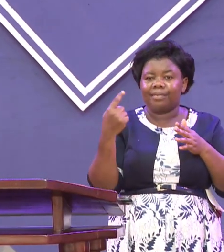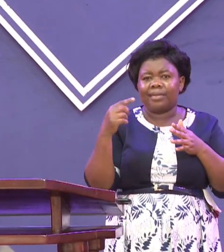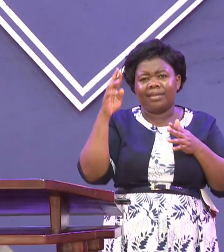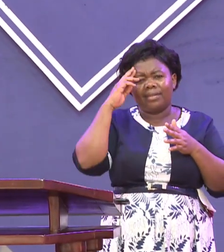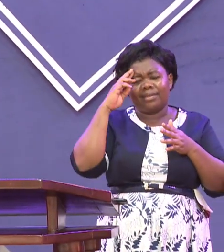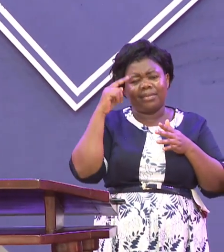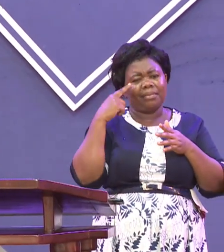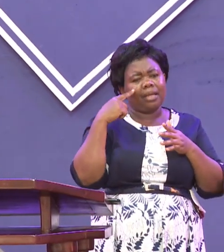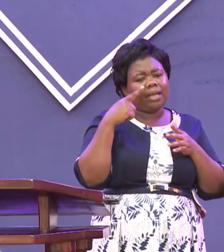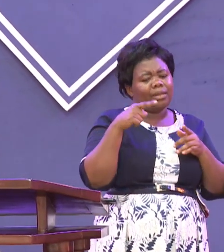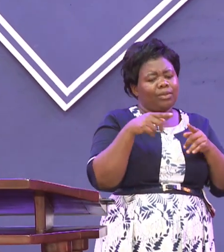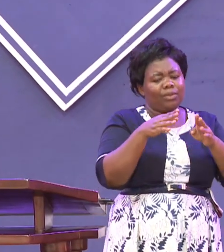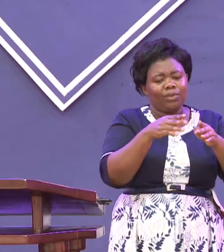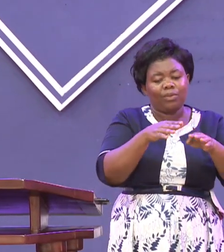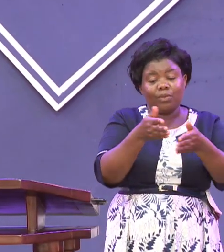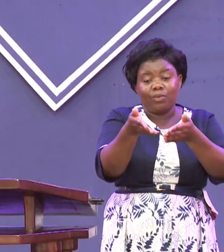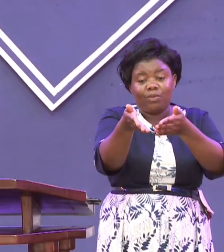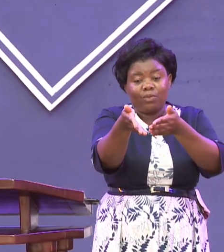Jukira nalabia malaro.